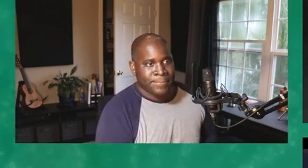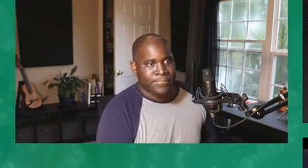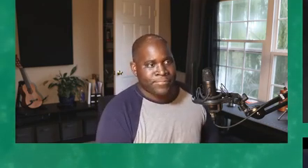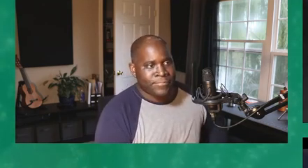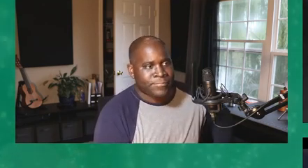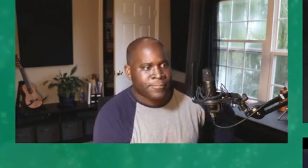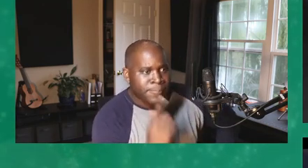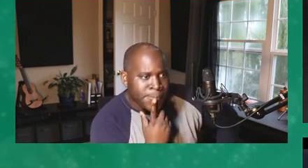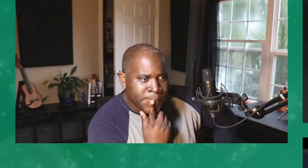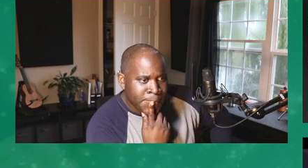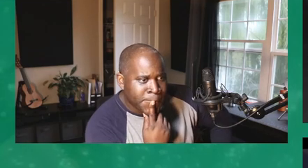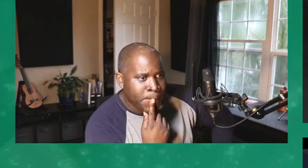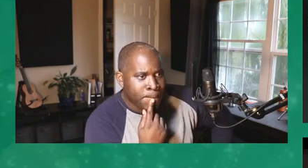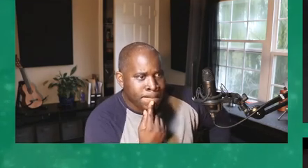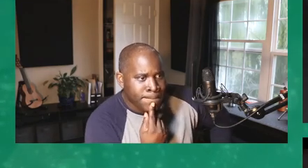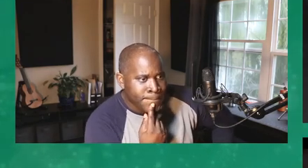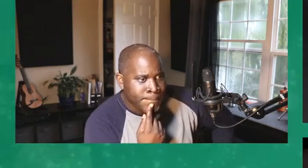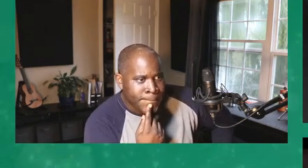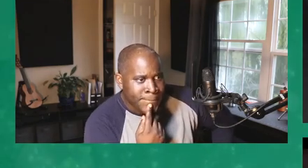Jeff.